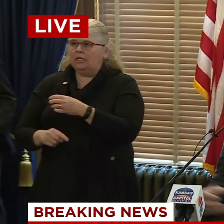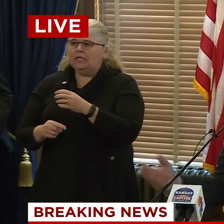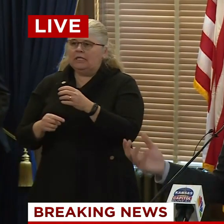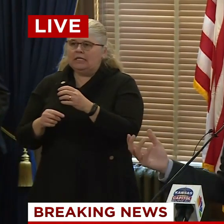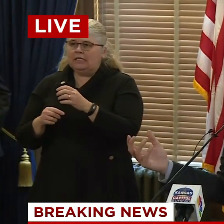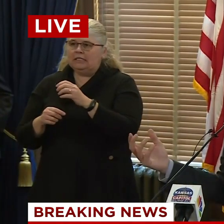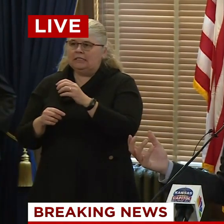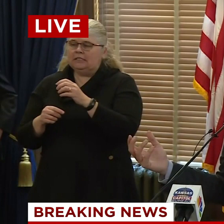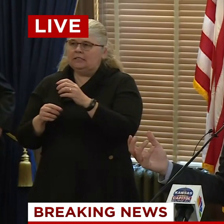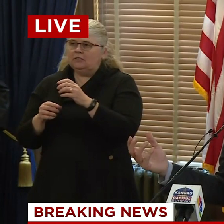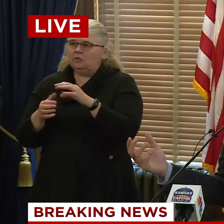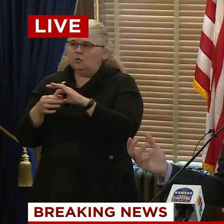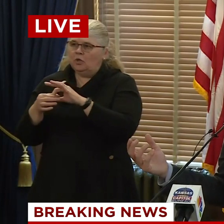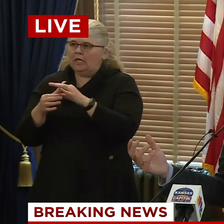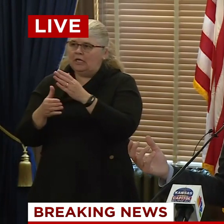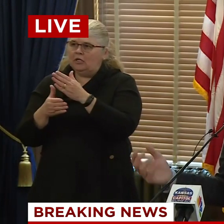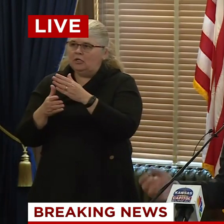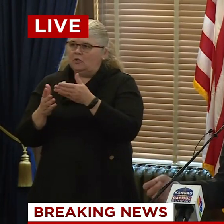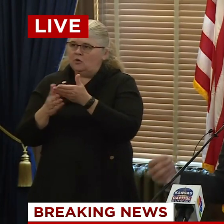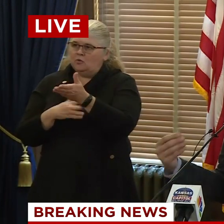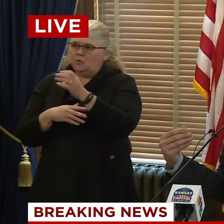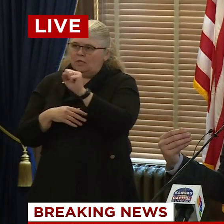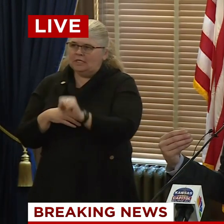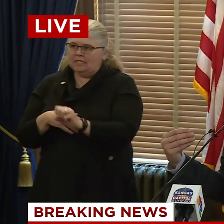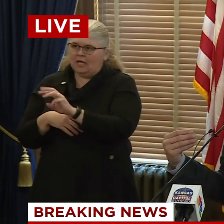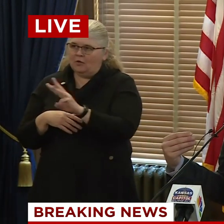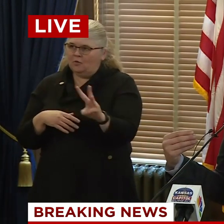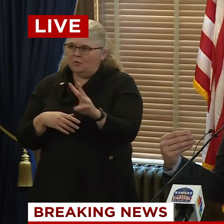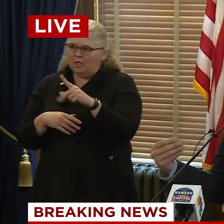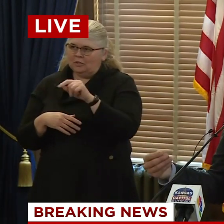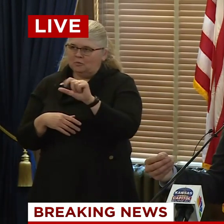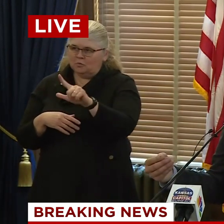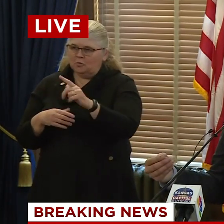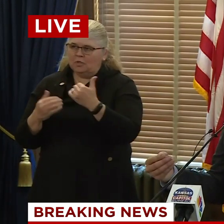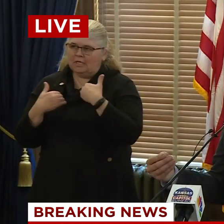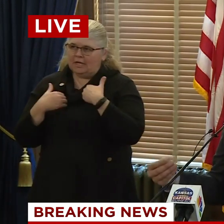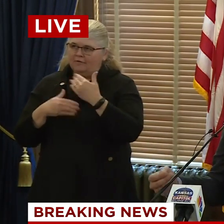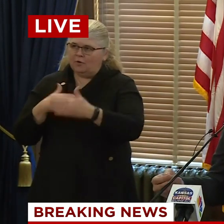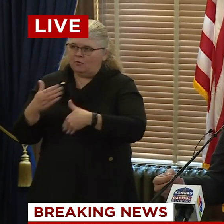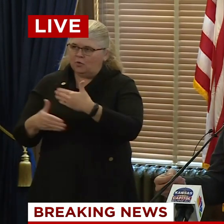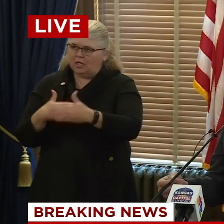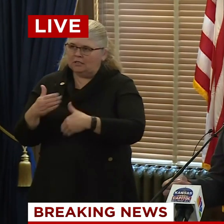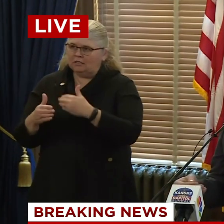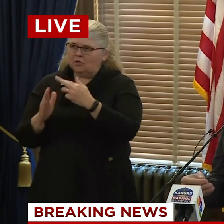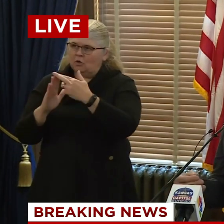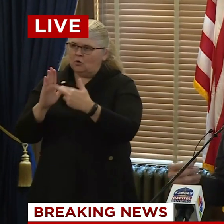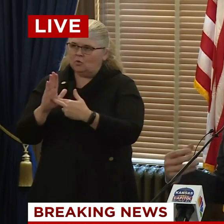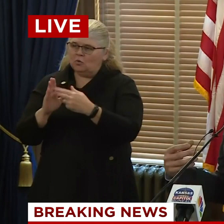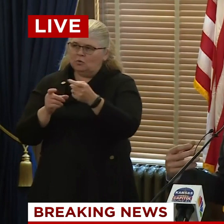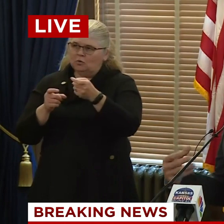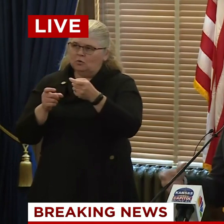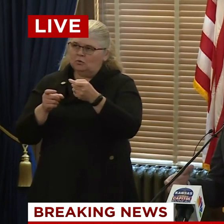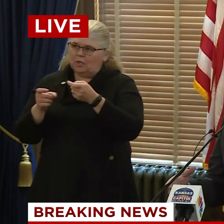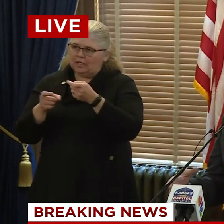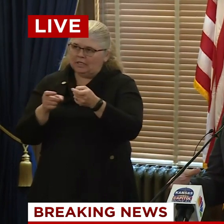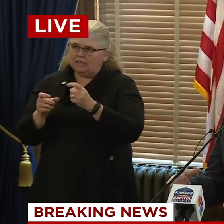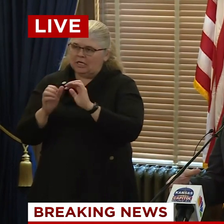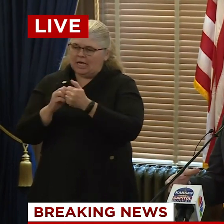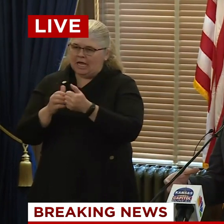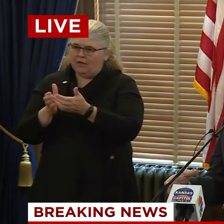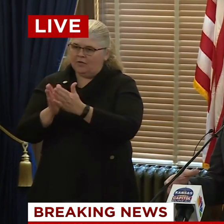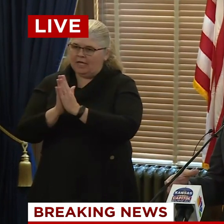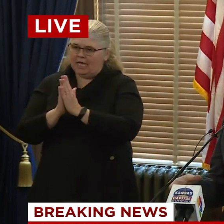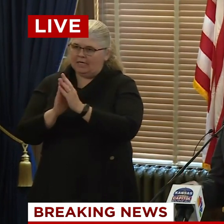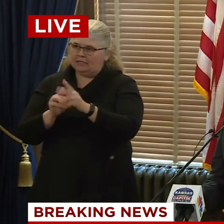Pool. They coordinate the power throughout the region. They have a process of rules and regulations of how they ask folks